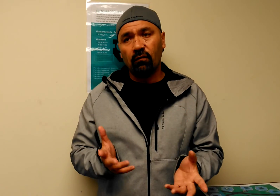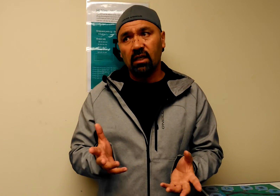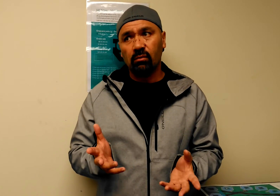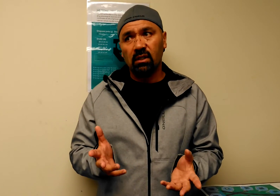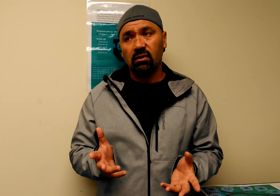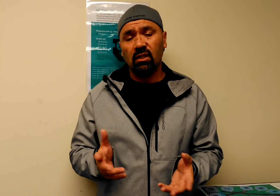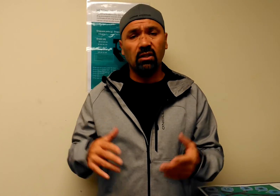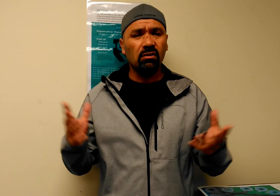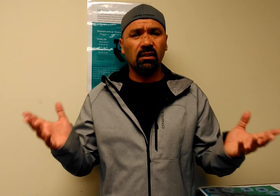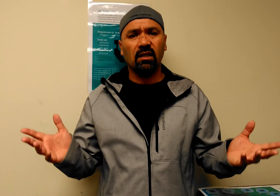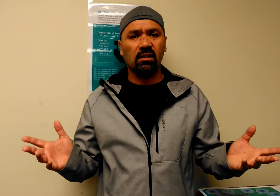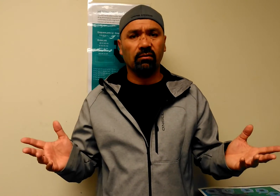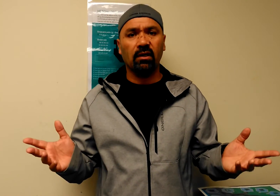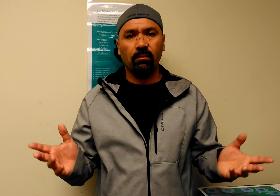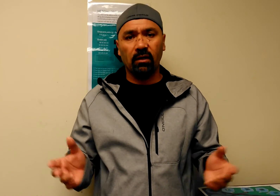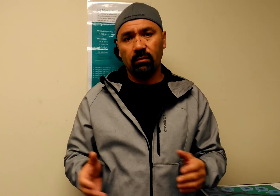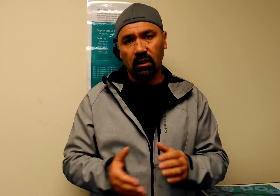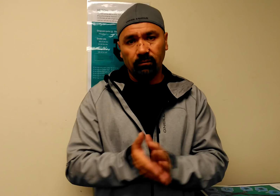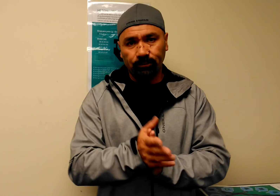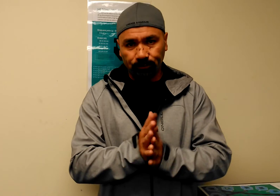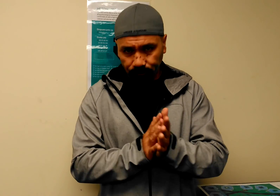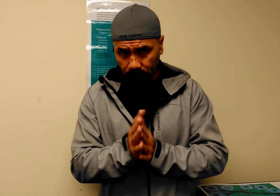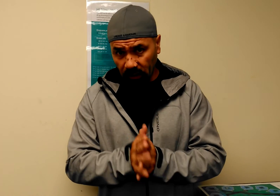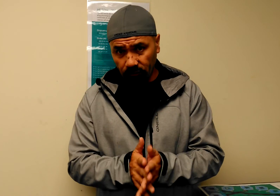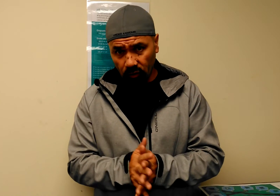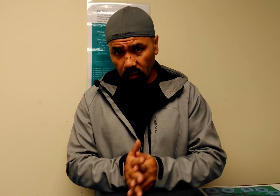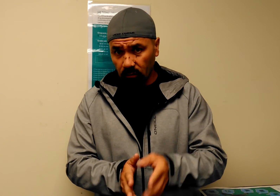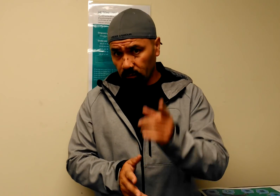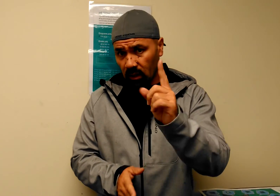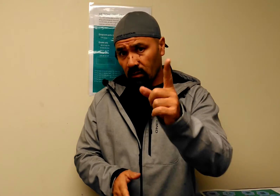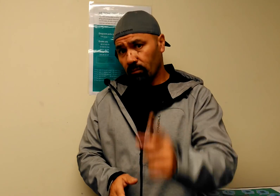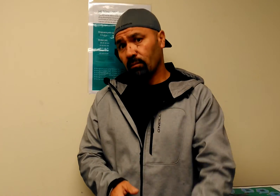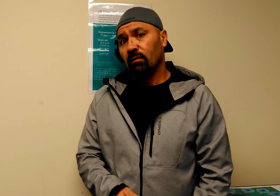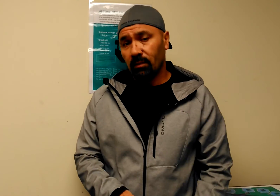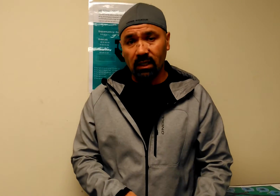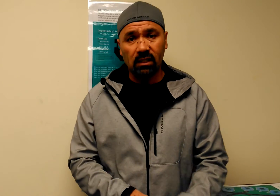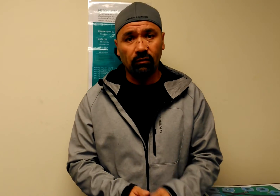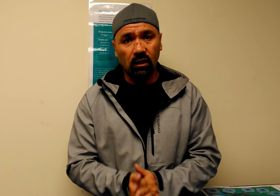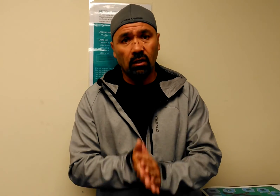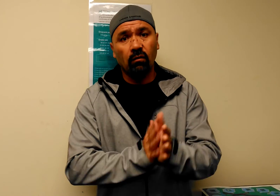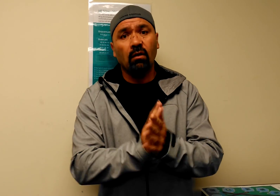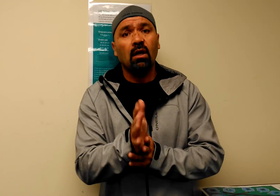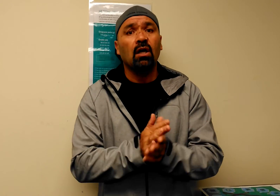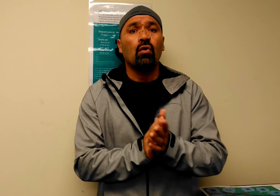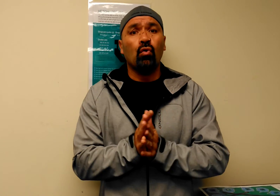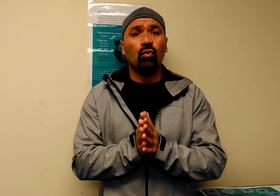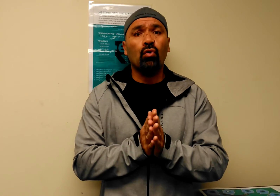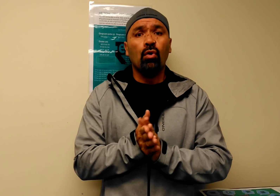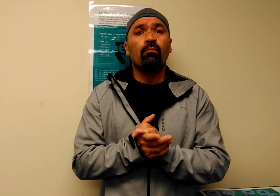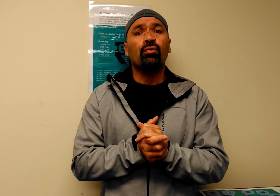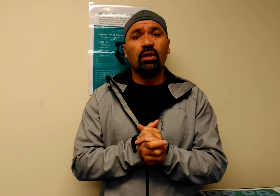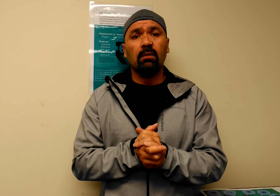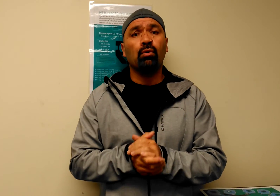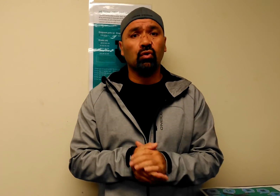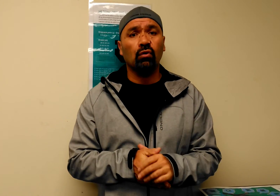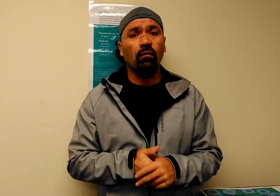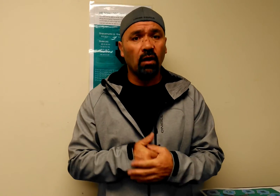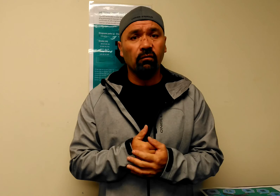fast we can do that. Usually takes around about a minute, believe it or not. But let's give it a go. Oro, puare, poto. 5